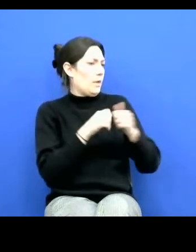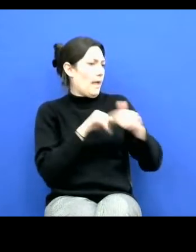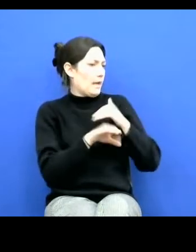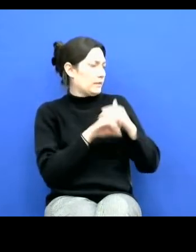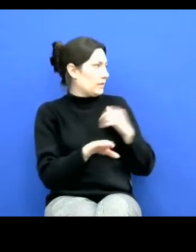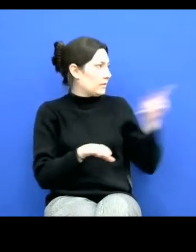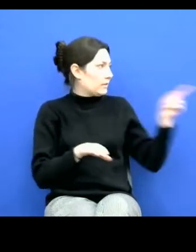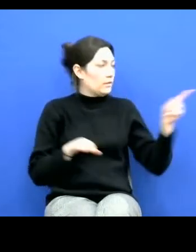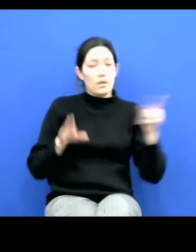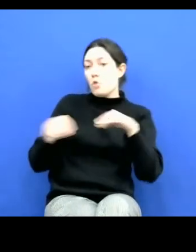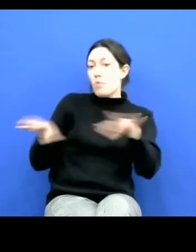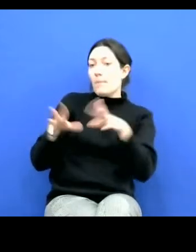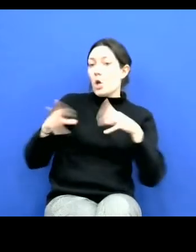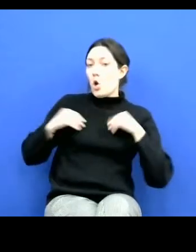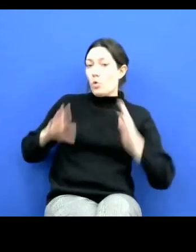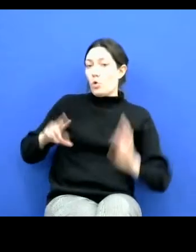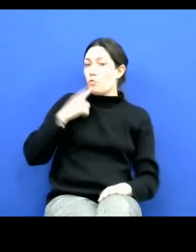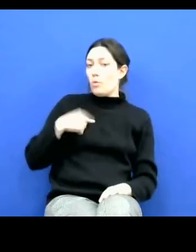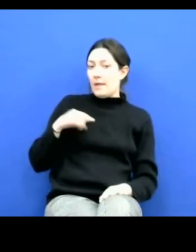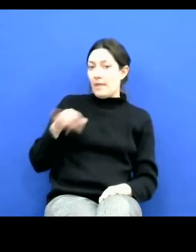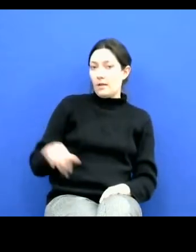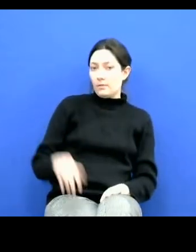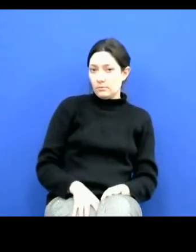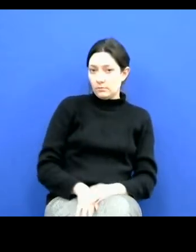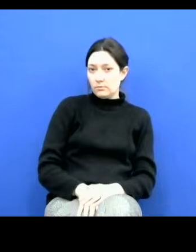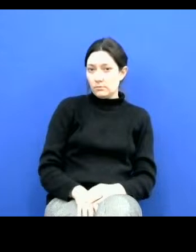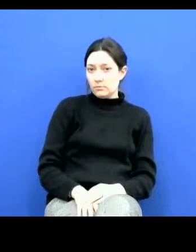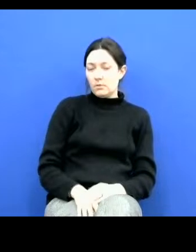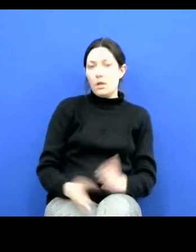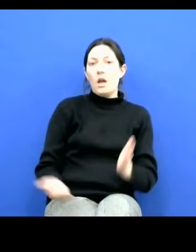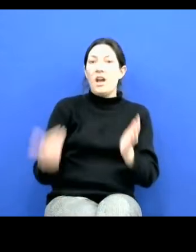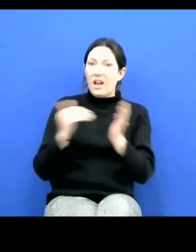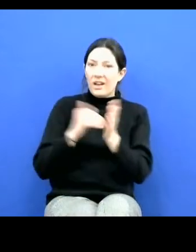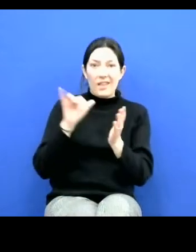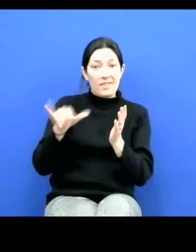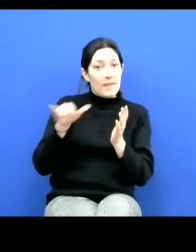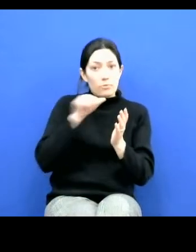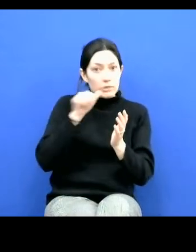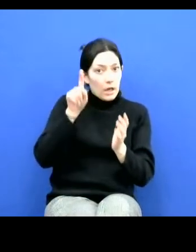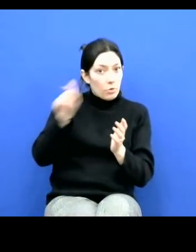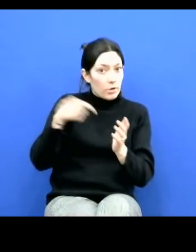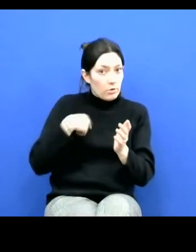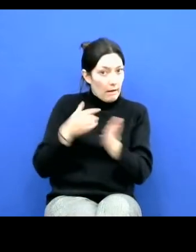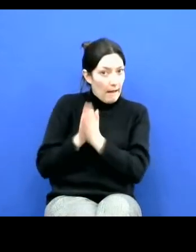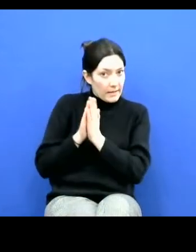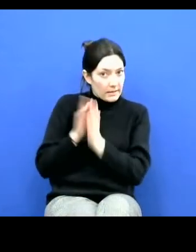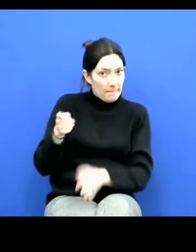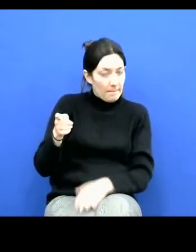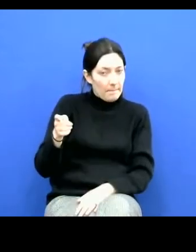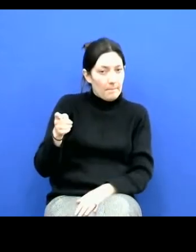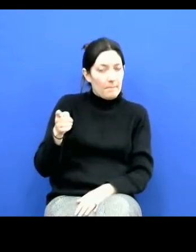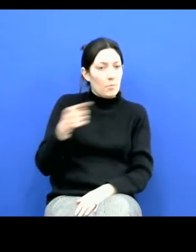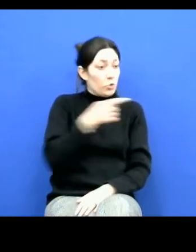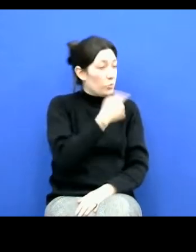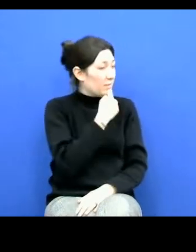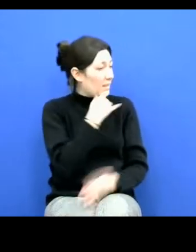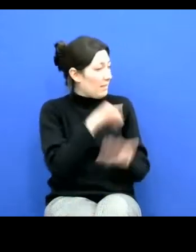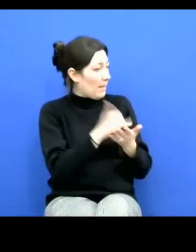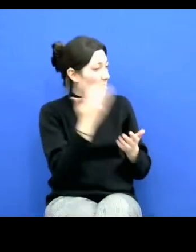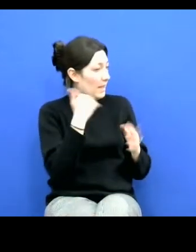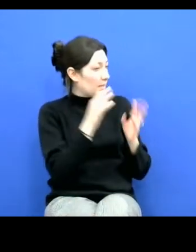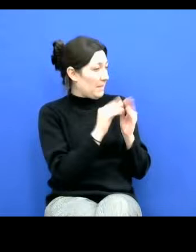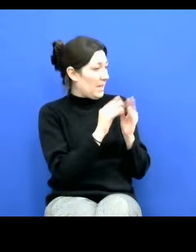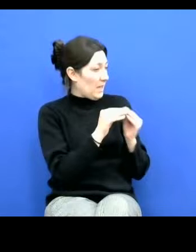The property owner told us that. Well, again, that wasn't the question I had asked him. Well, you stated that in the last meeting. Watch the